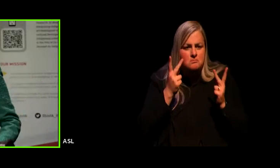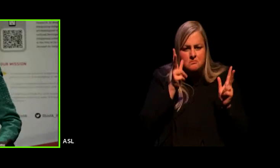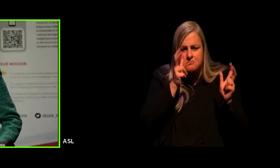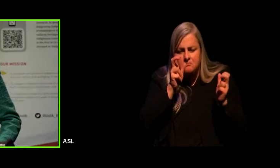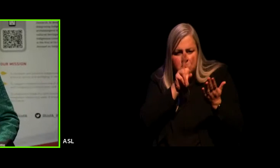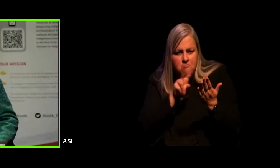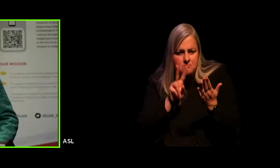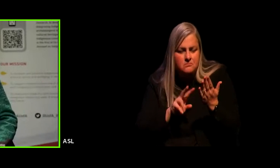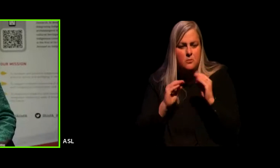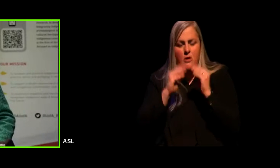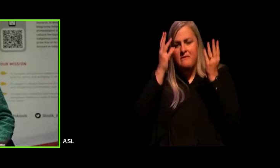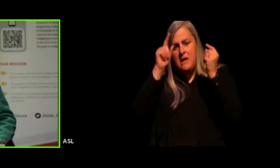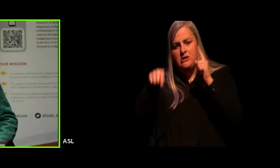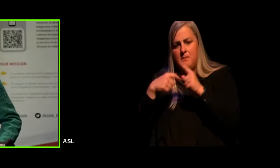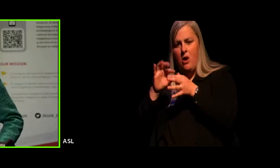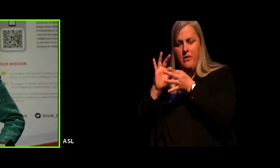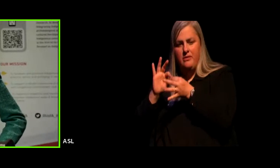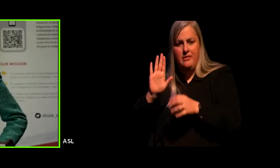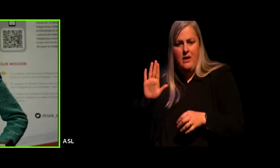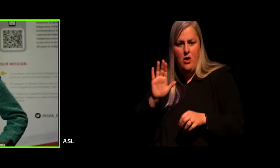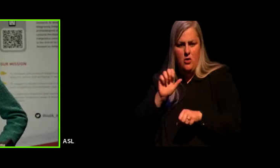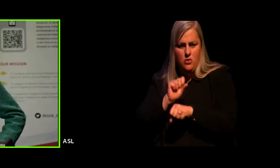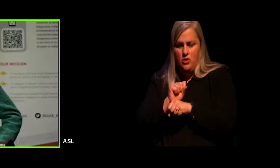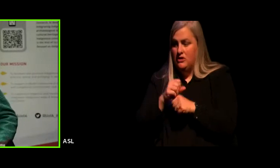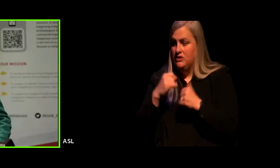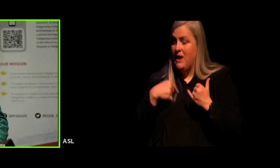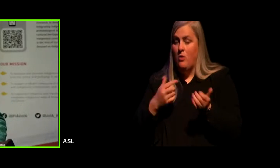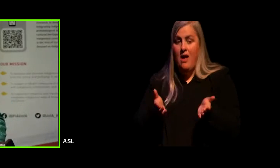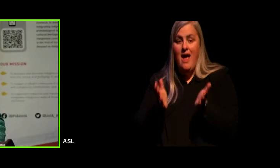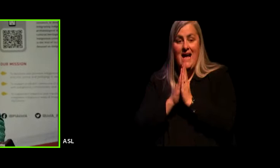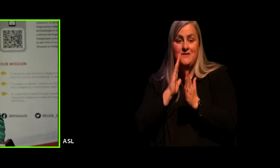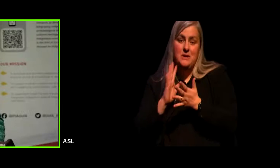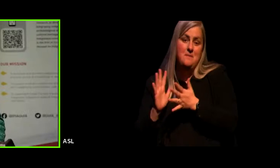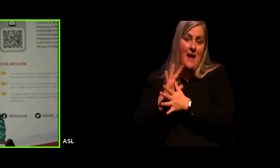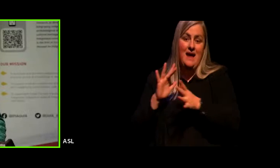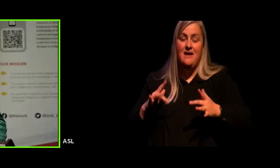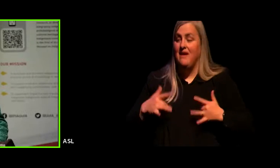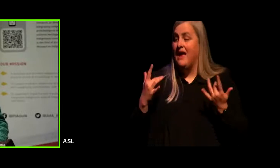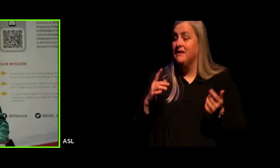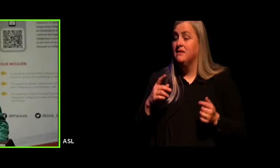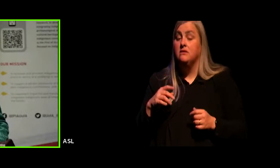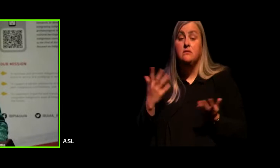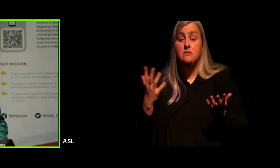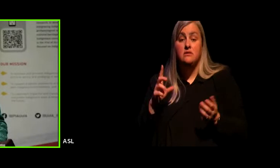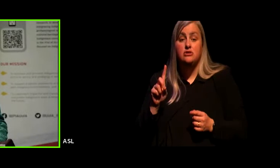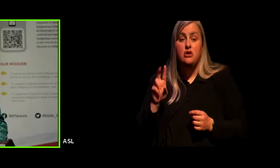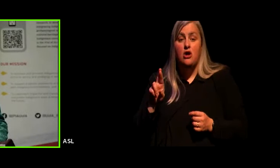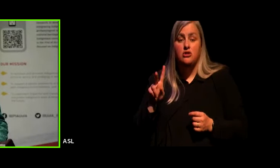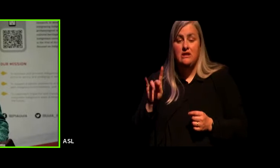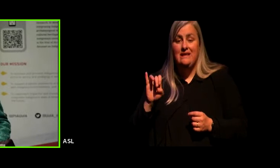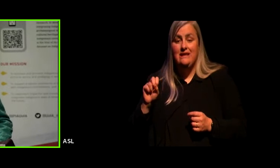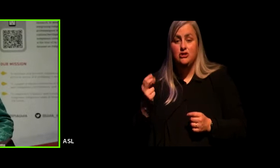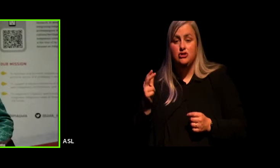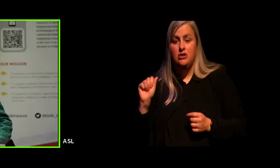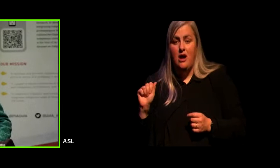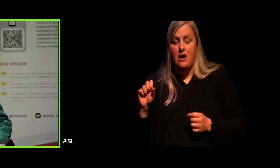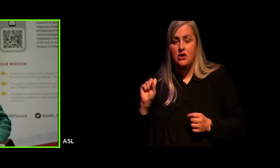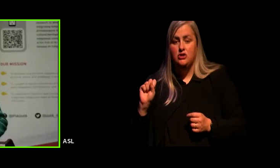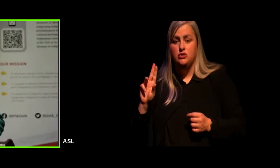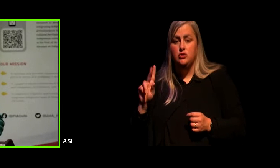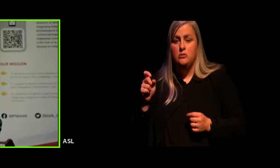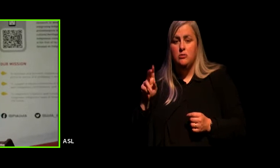I'd now like to ask for the main event, Dr. Kisha Supernant, to join us on stage for